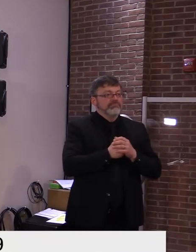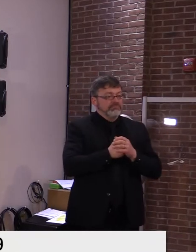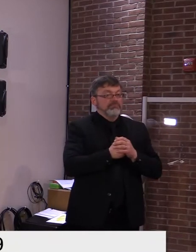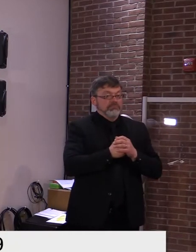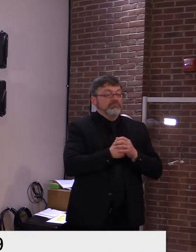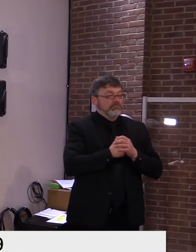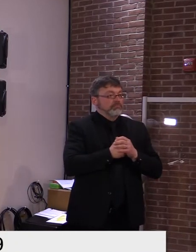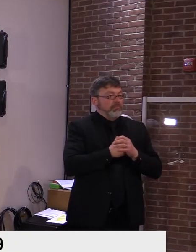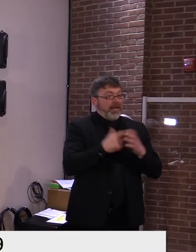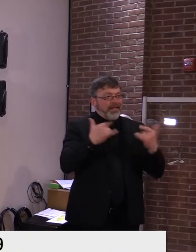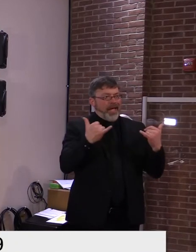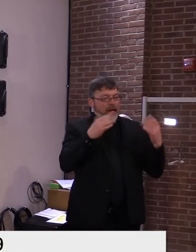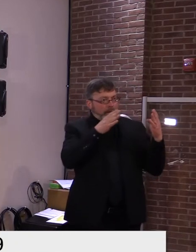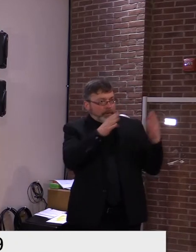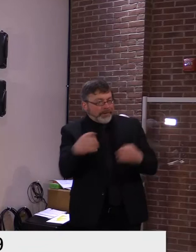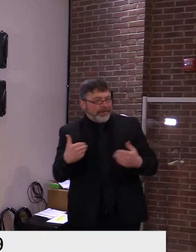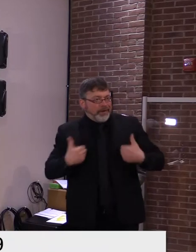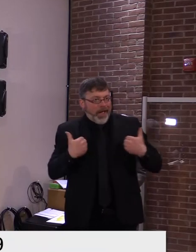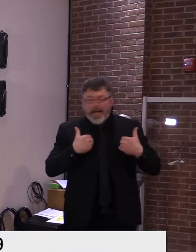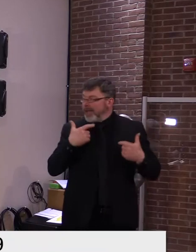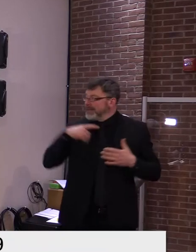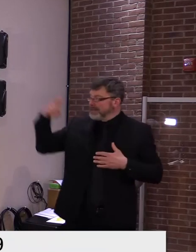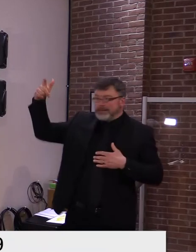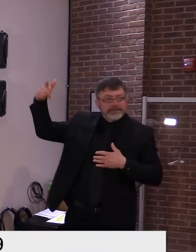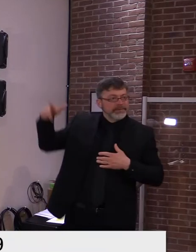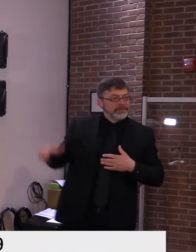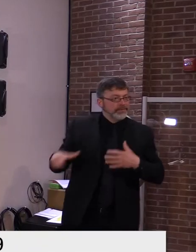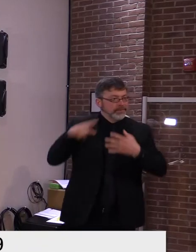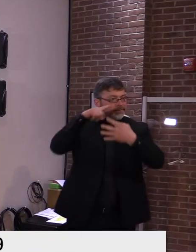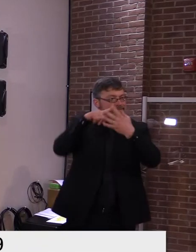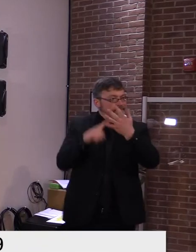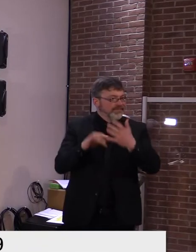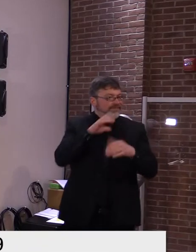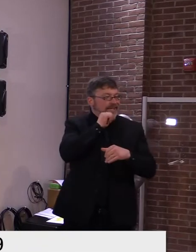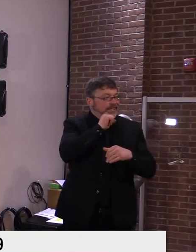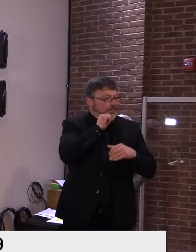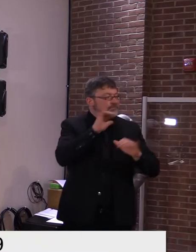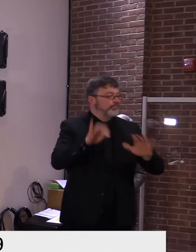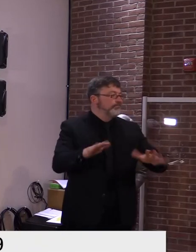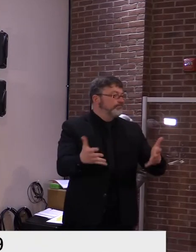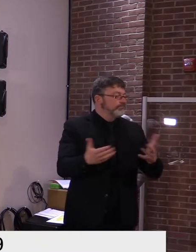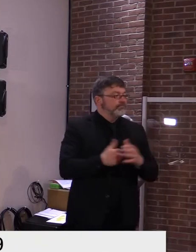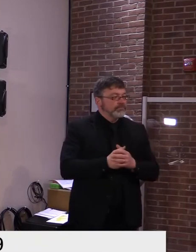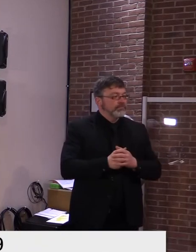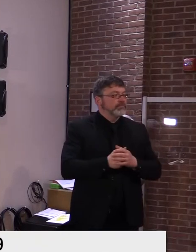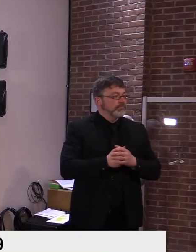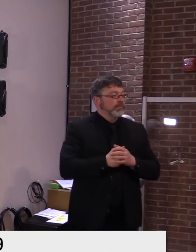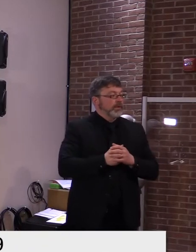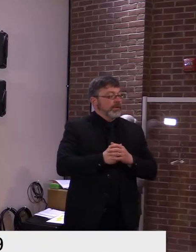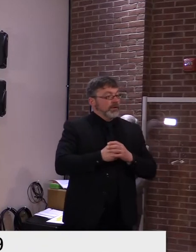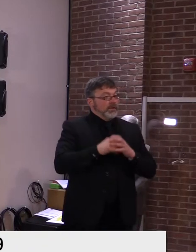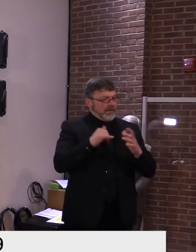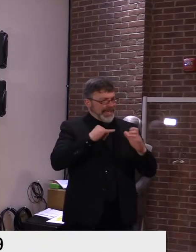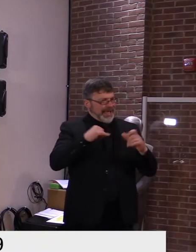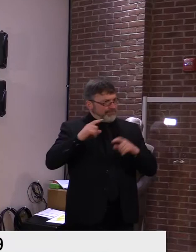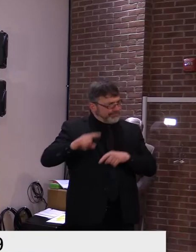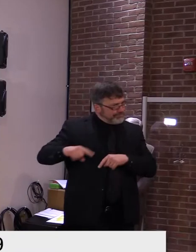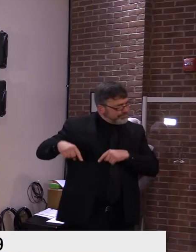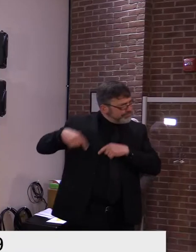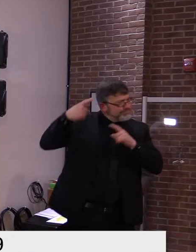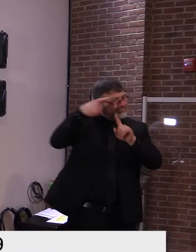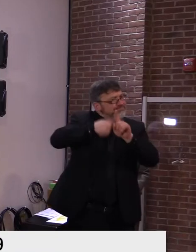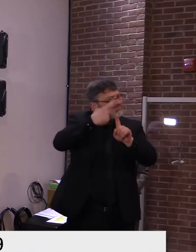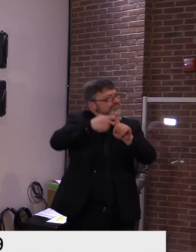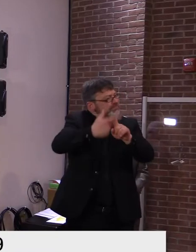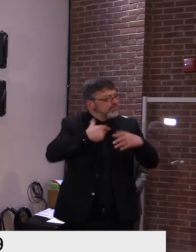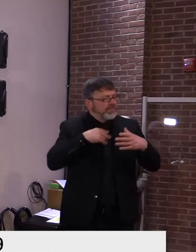We've obviously portrayed at other press conferences the fact that the pace of increase in deaths and the numbers of